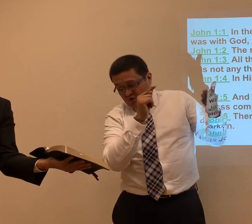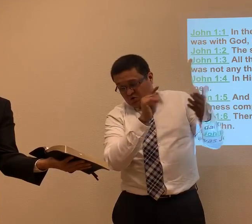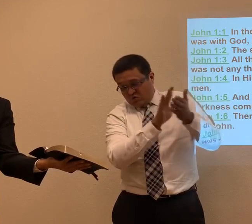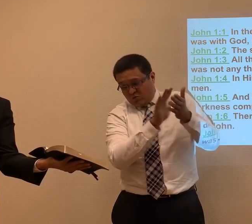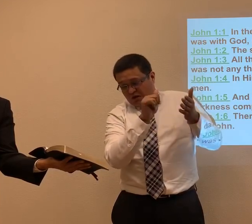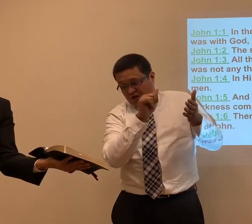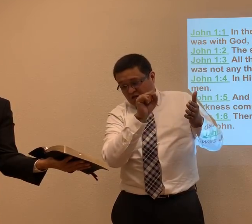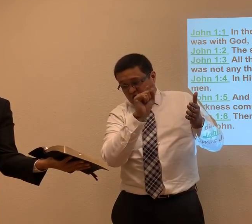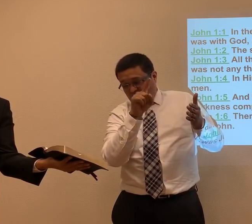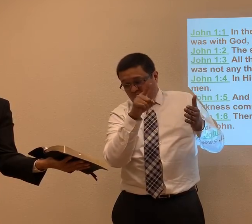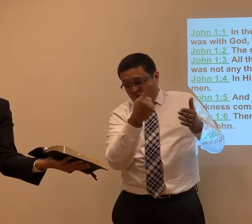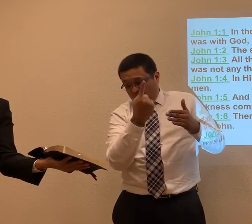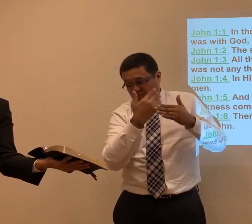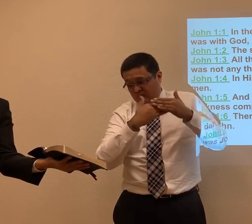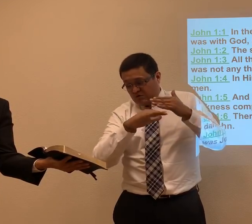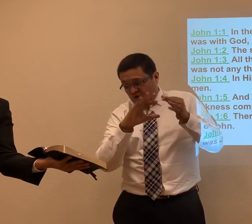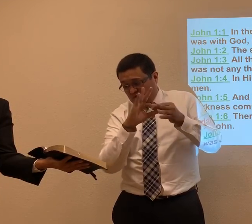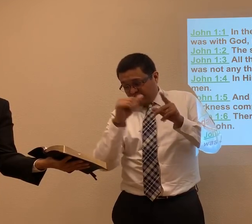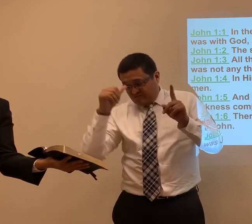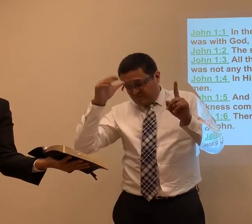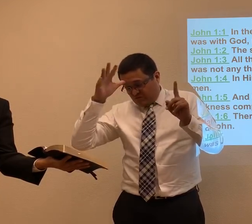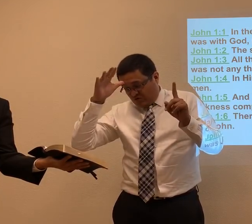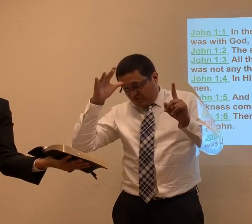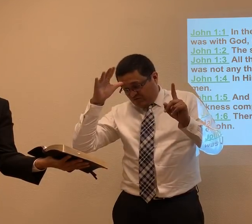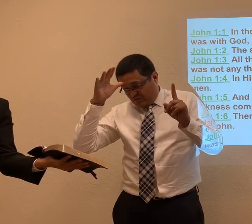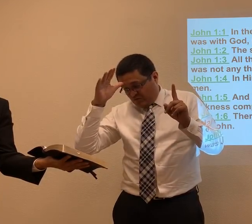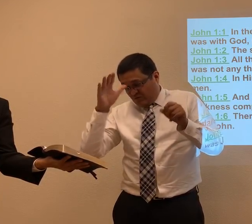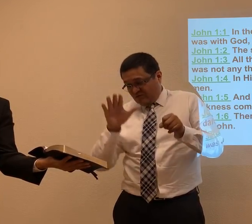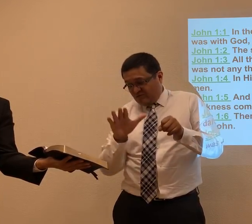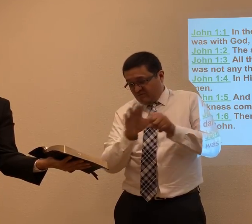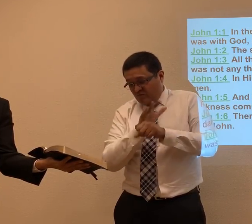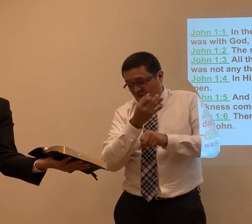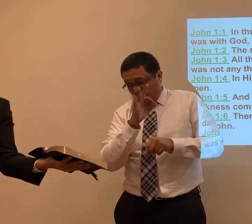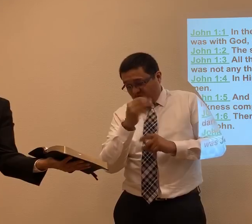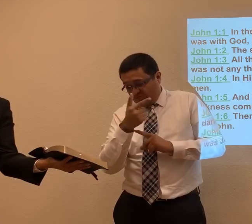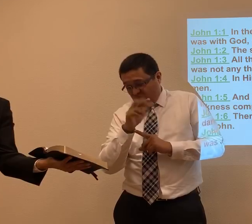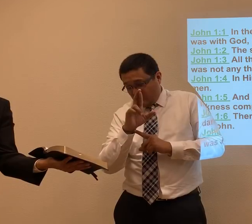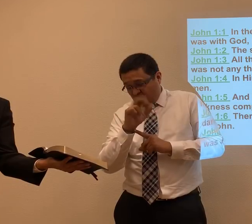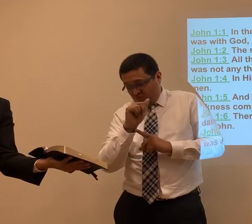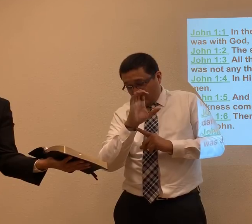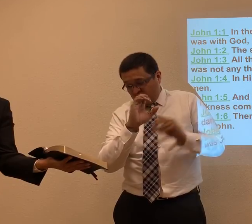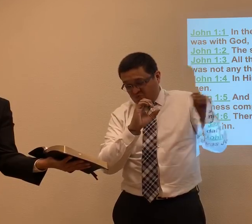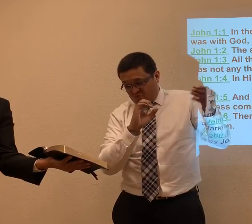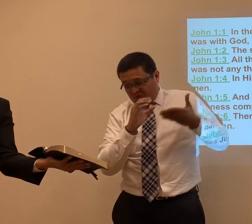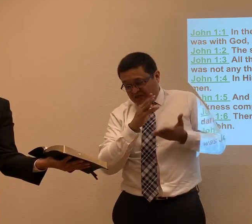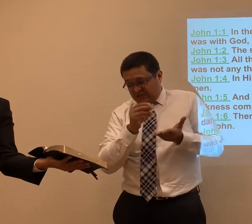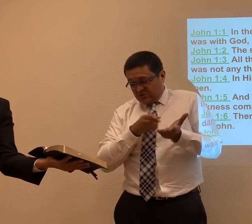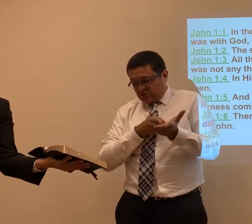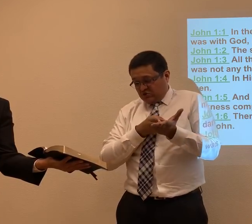glory, the glory of the only begotten Father, full of grace and